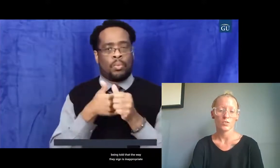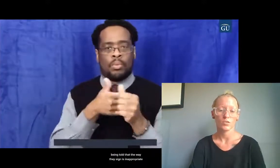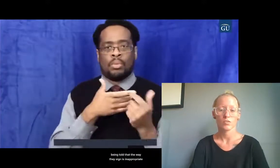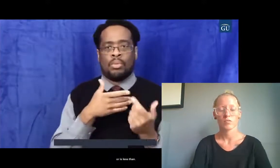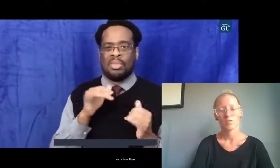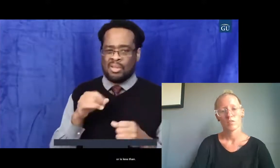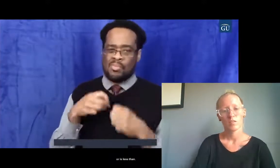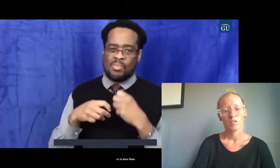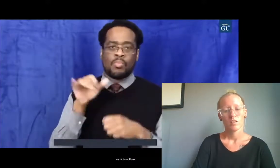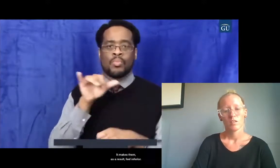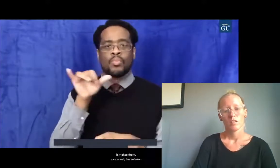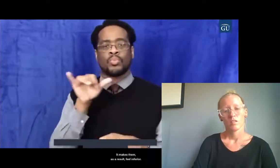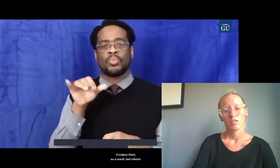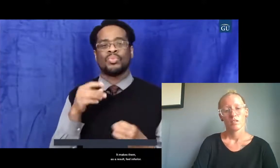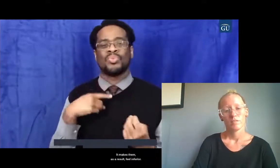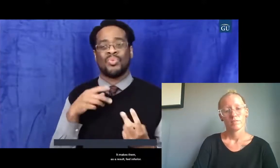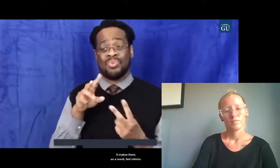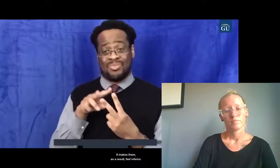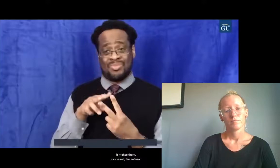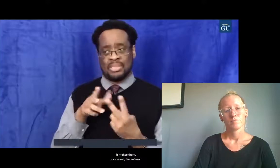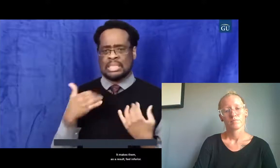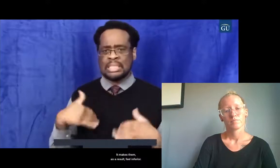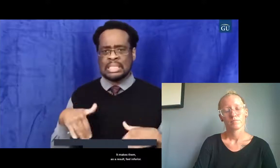white teachers.